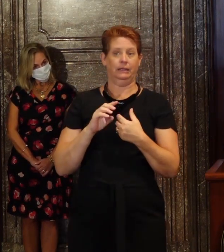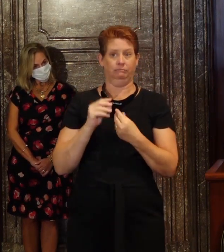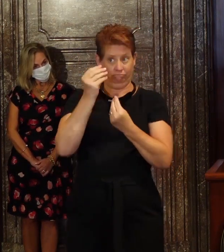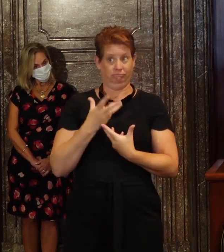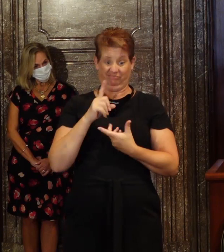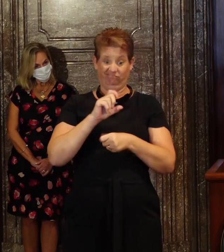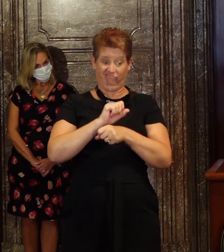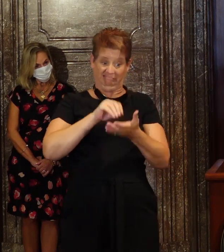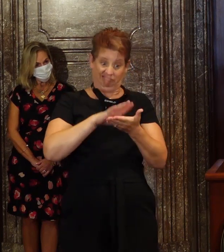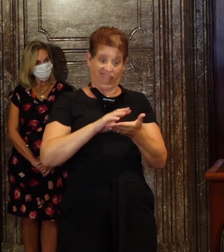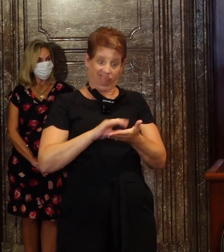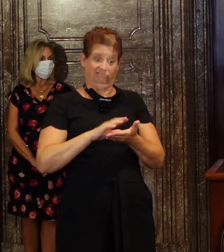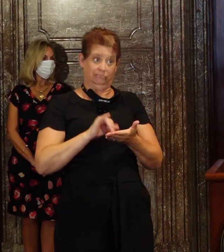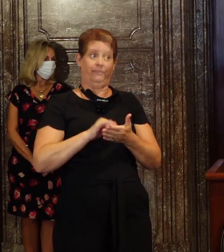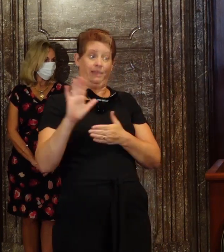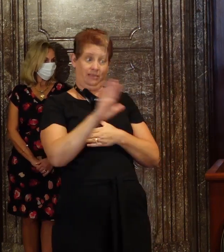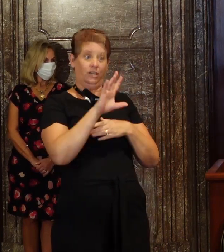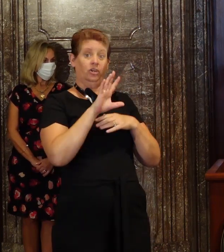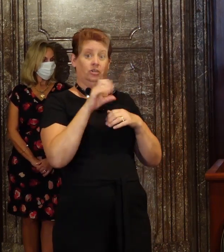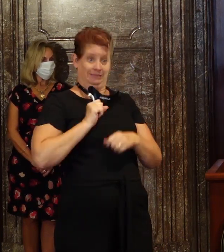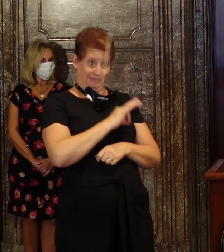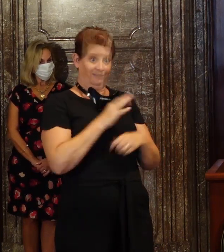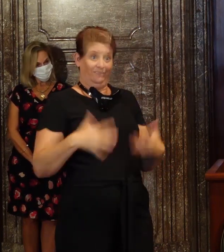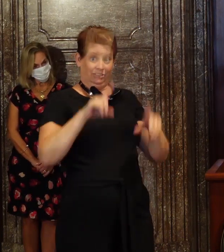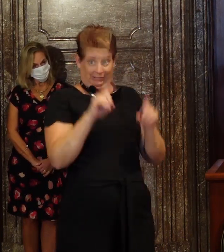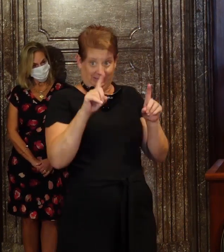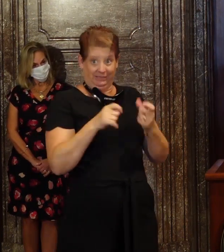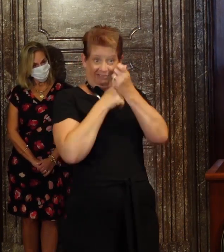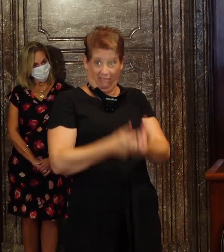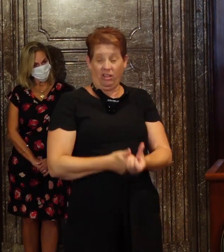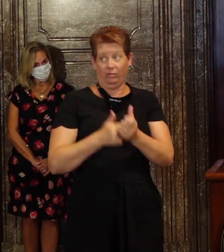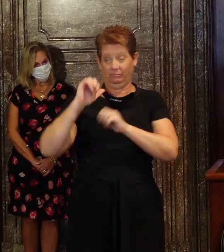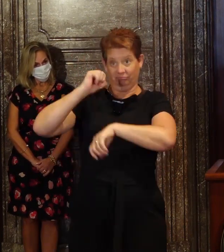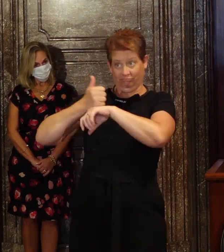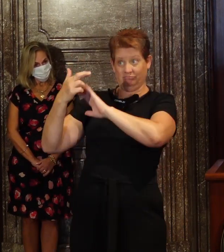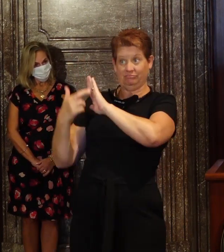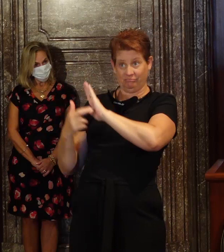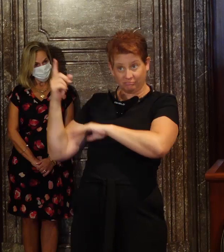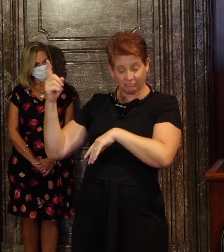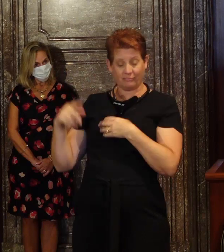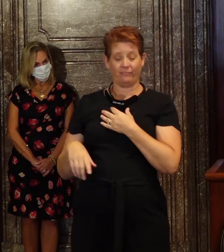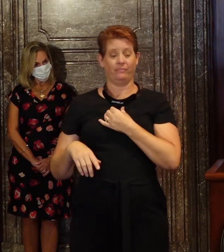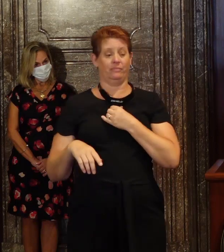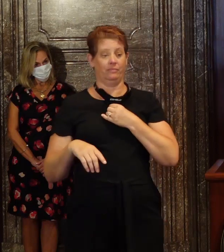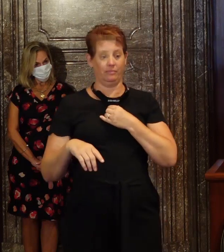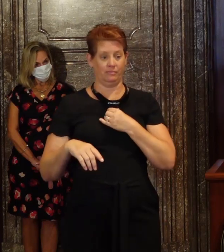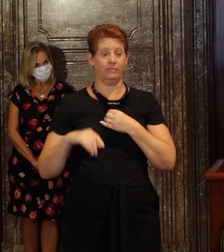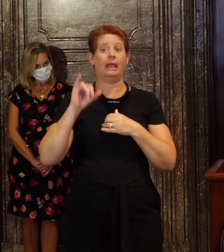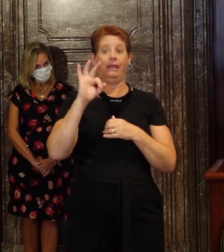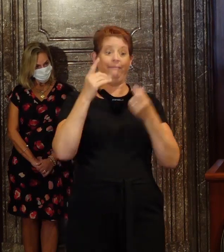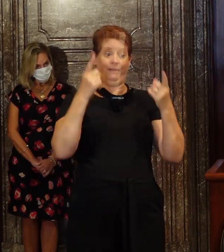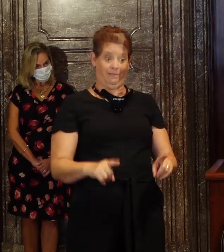fact document that their staff have been tested according to the protocols, that if they have a case that has been diagnosed